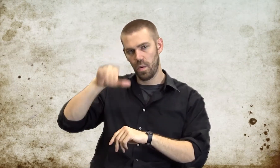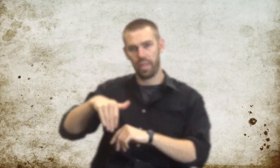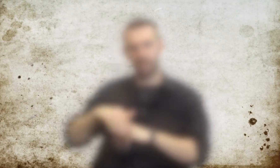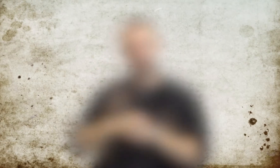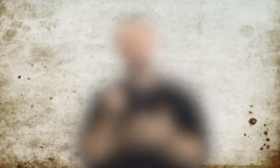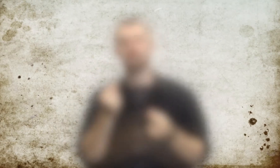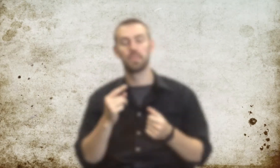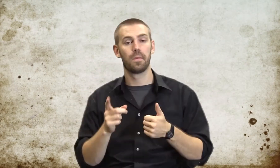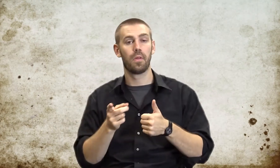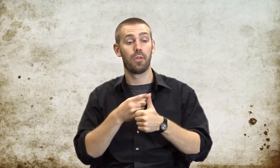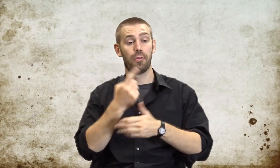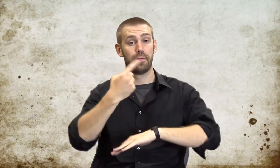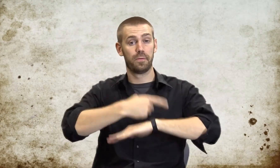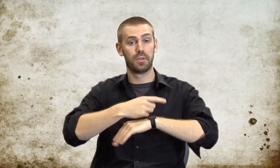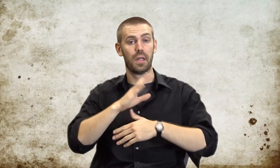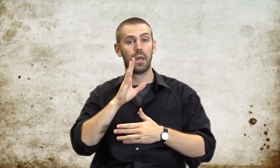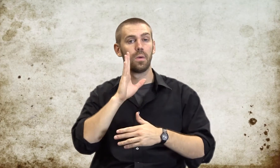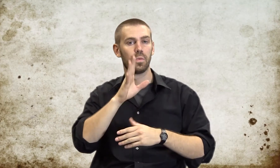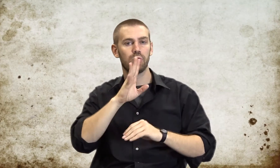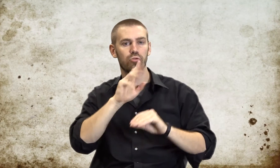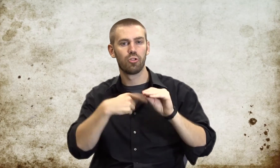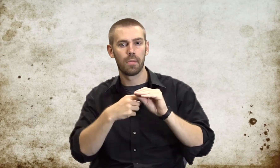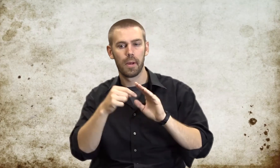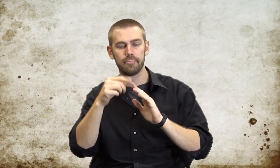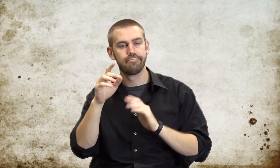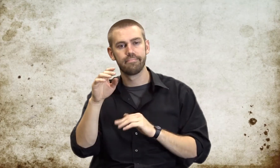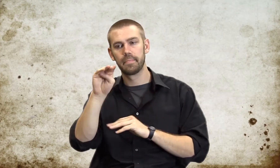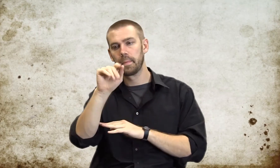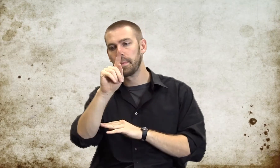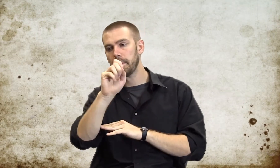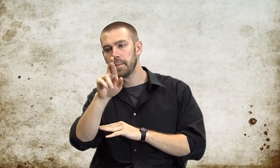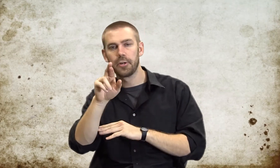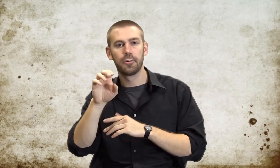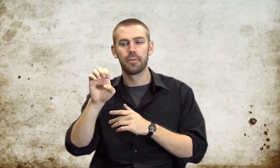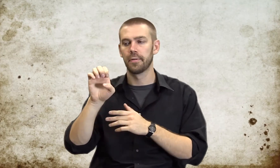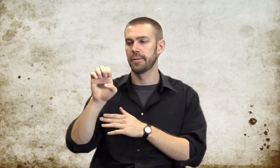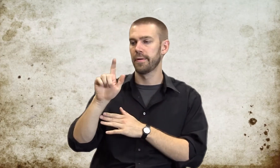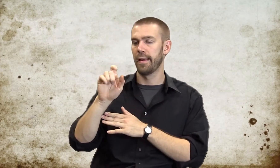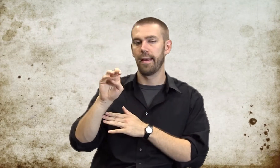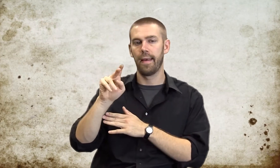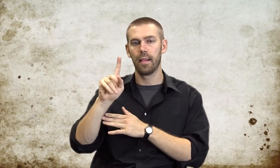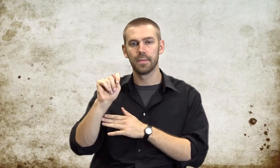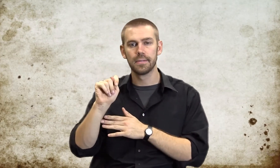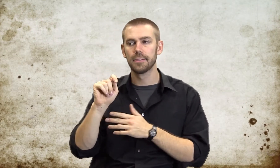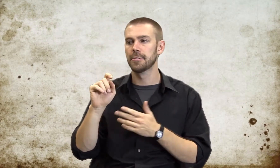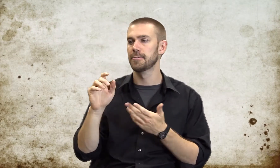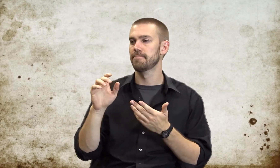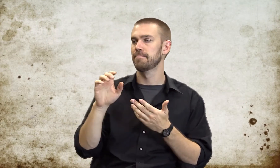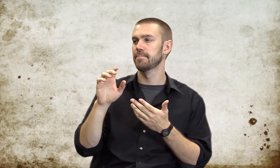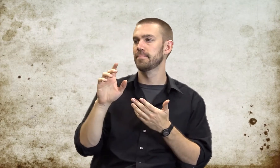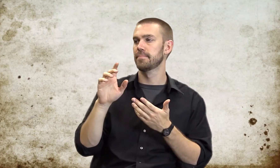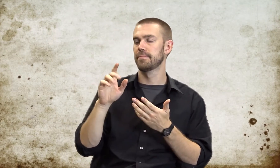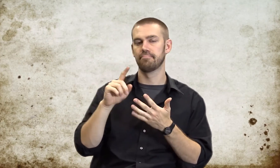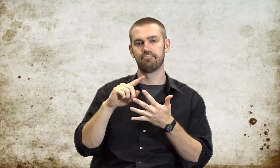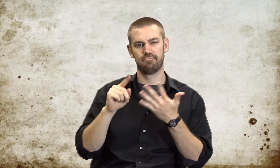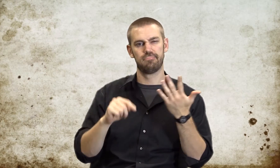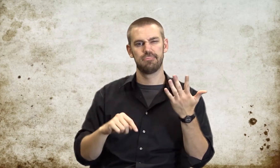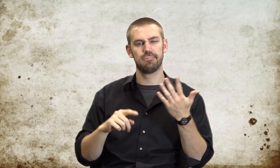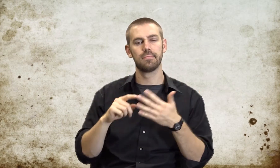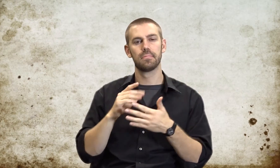Diamonds video from KnowThat. So on the first day, you're going to talk about matter and the elements and things of that